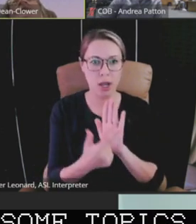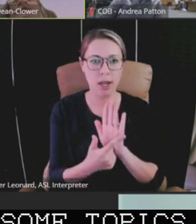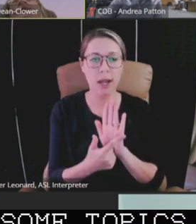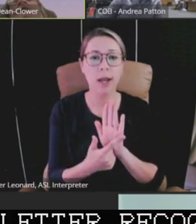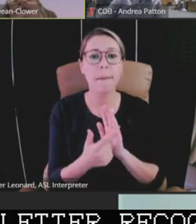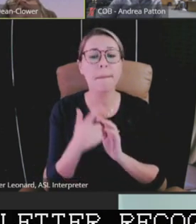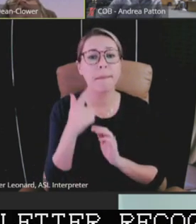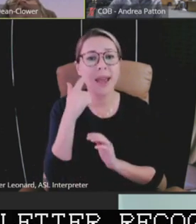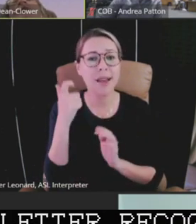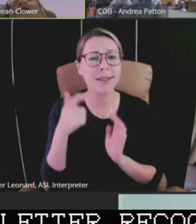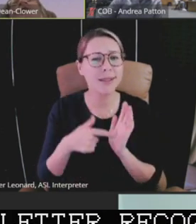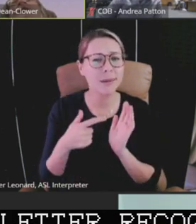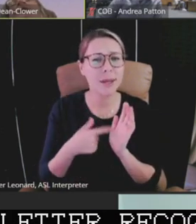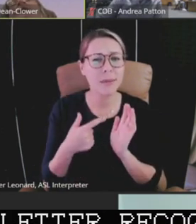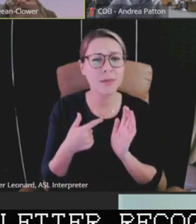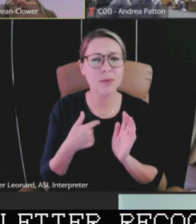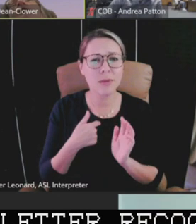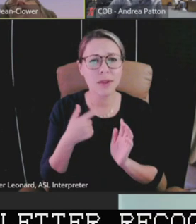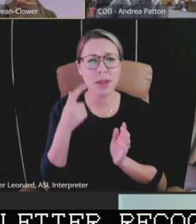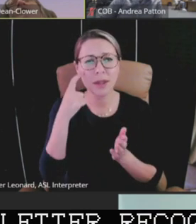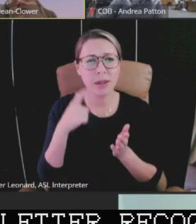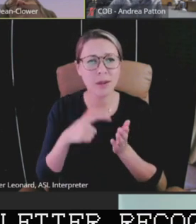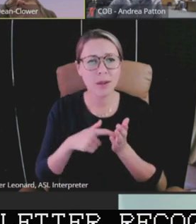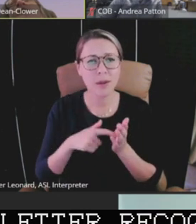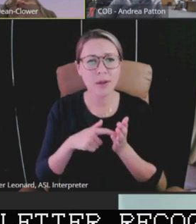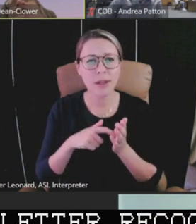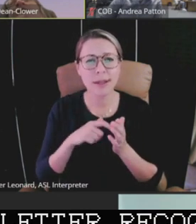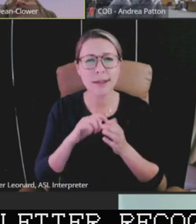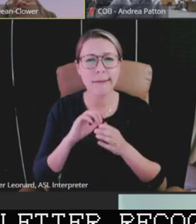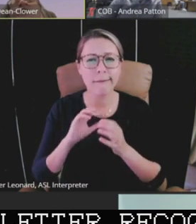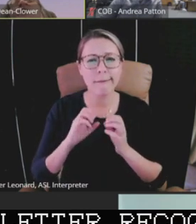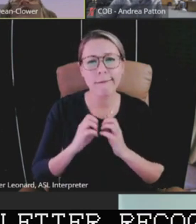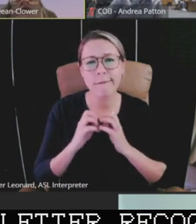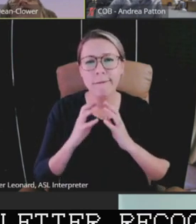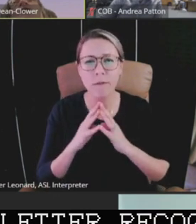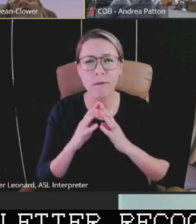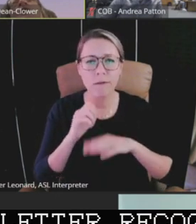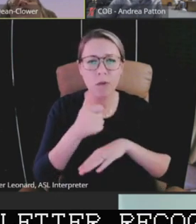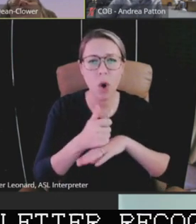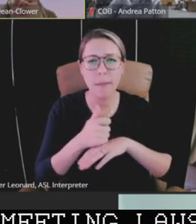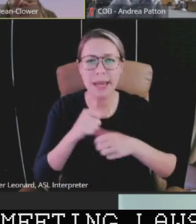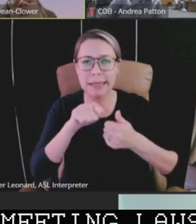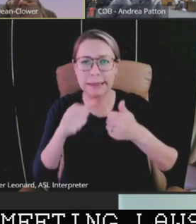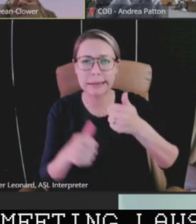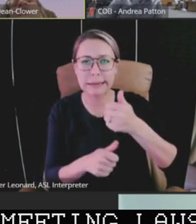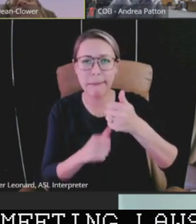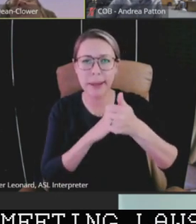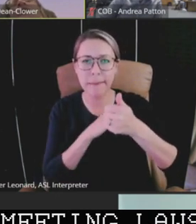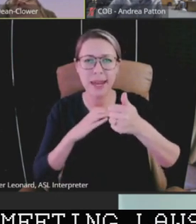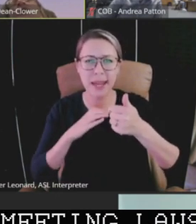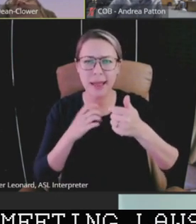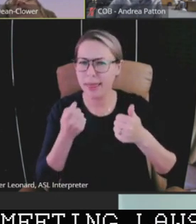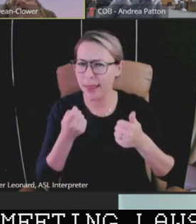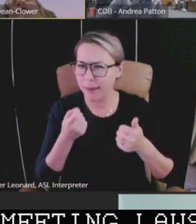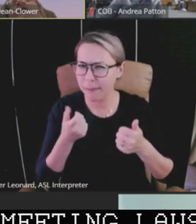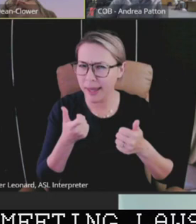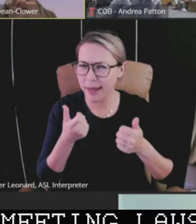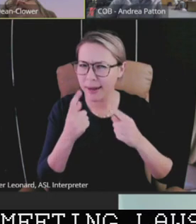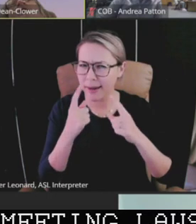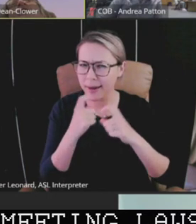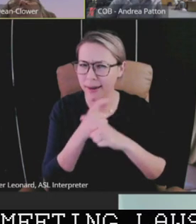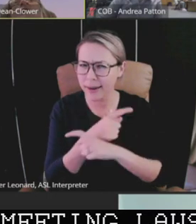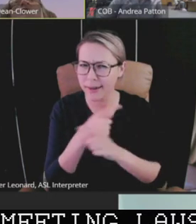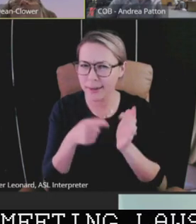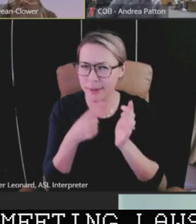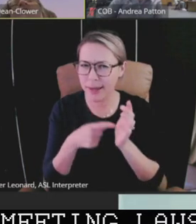because sometimes I know that things like even forming subcommittees got a little tricky in that regard. But even if